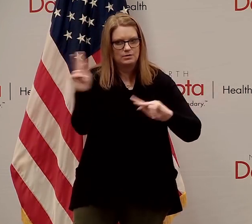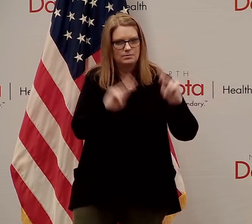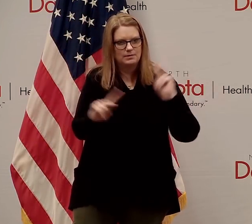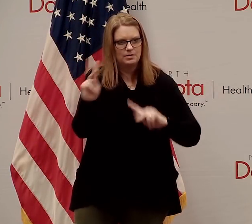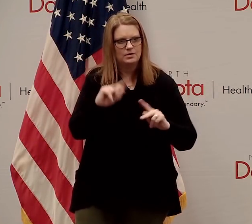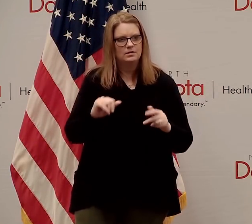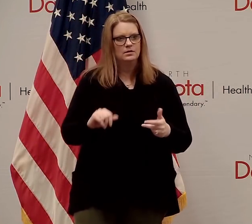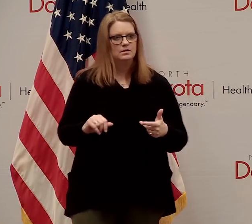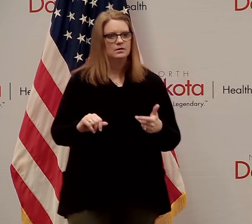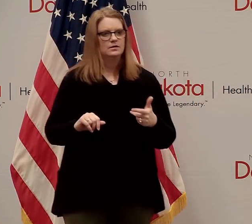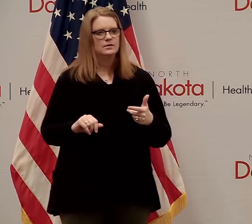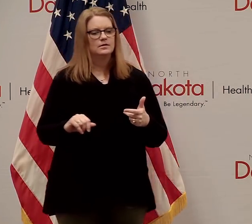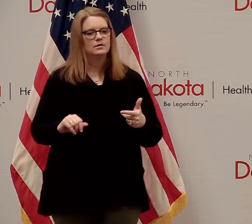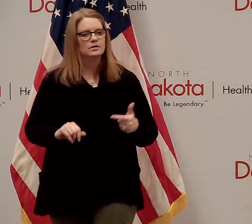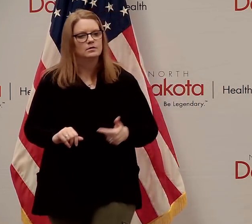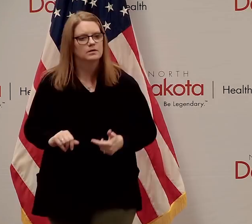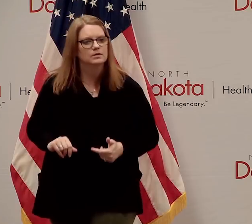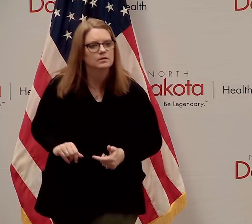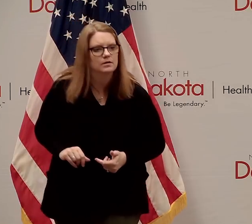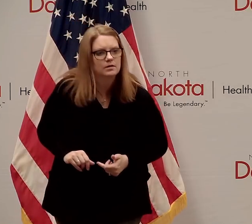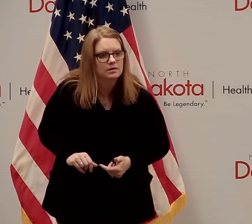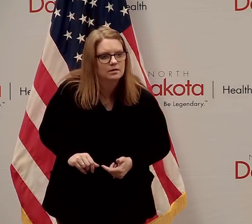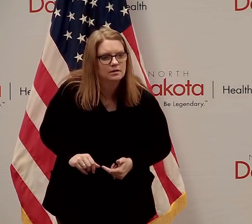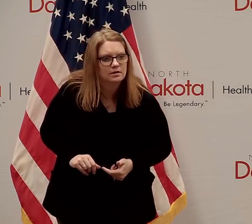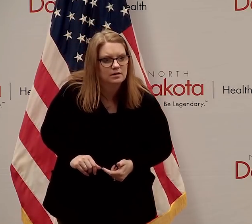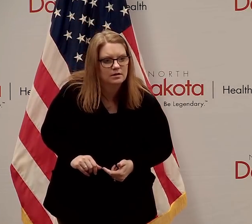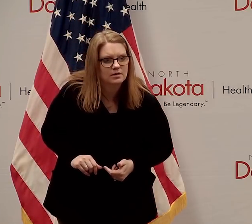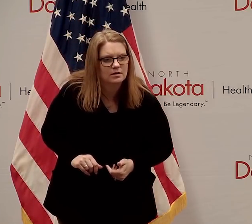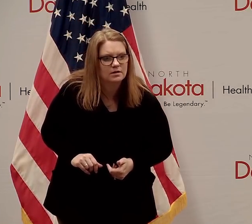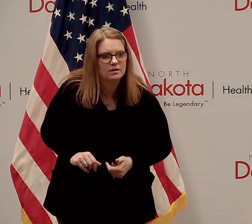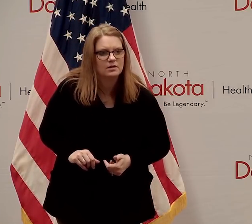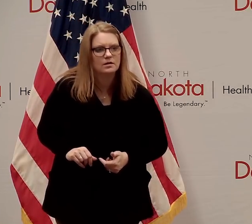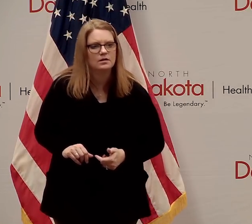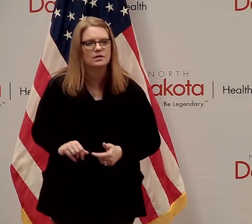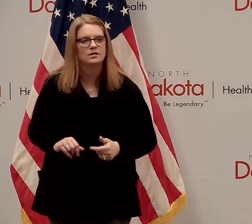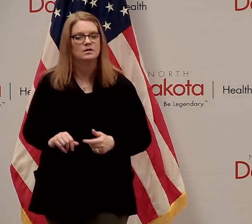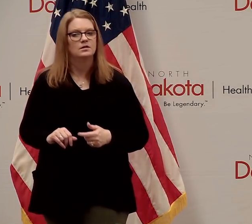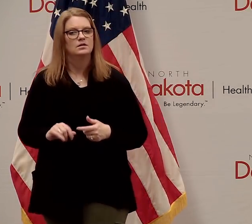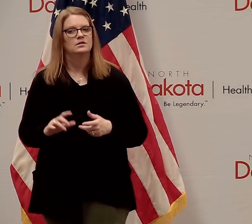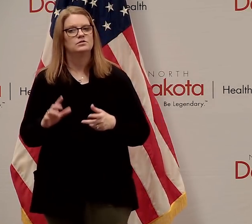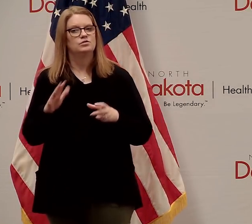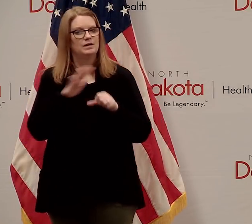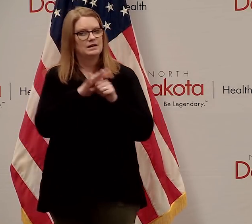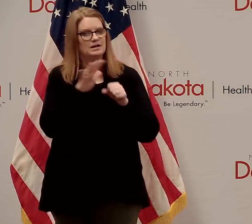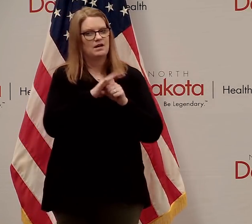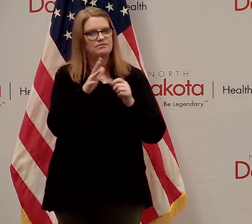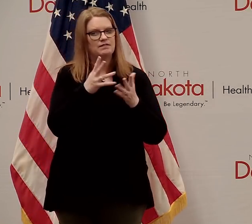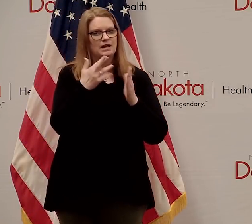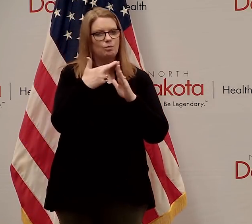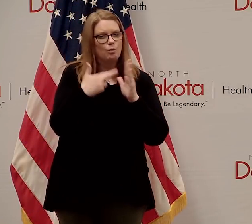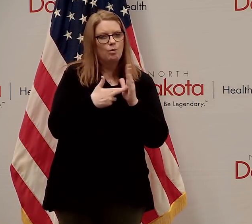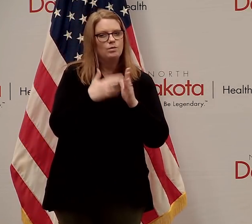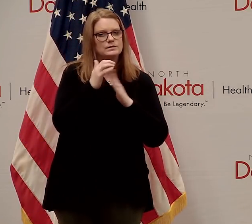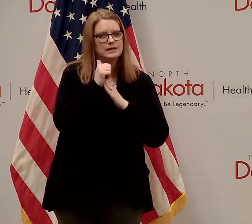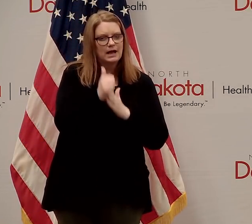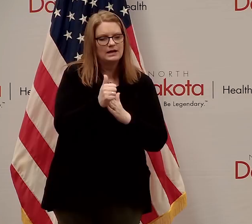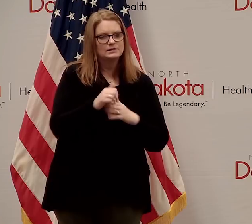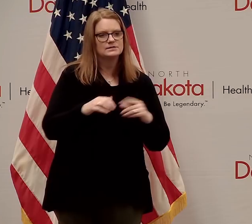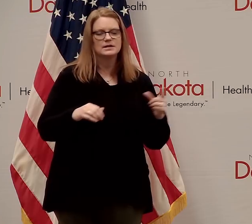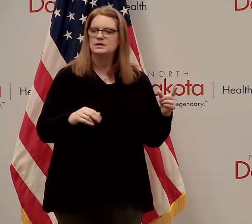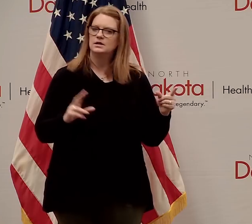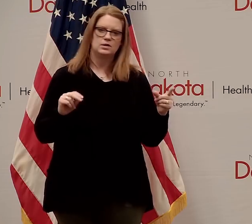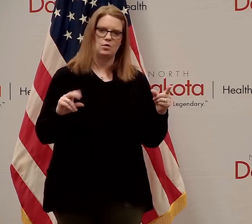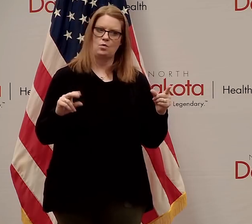Are you getting enough guidance? Getting enough? Are you getting enough guidance on how these things are rolling out? We are not. We're still